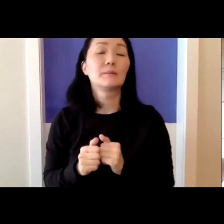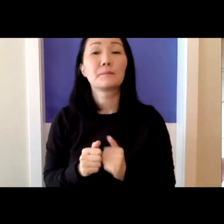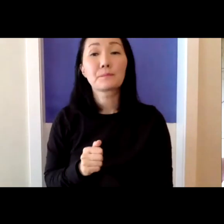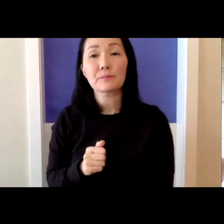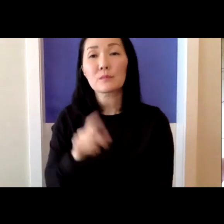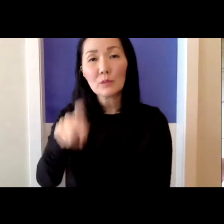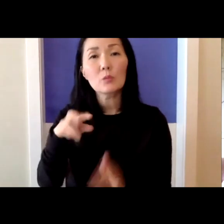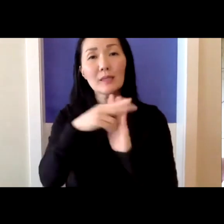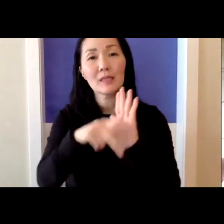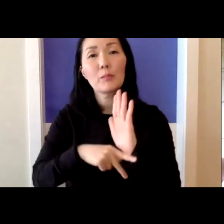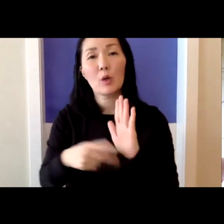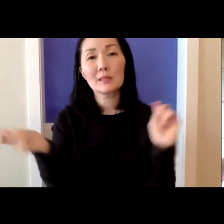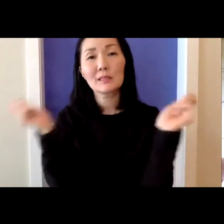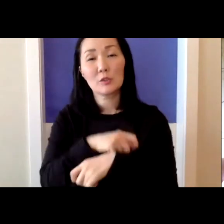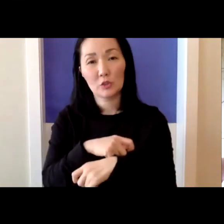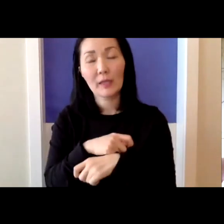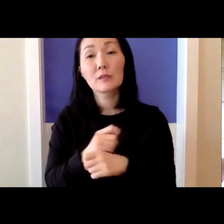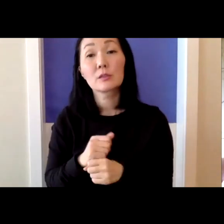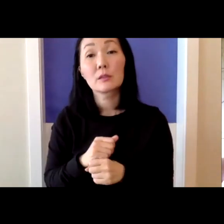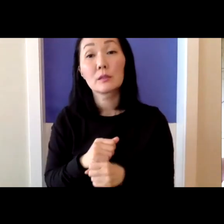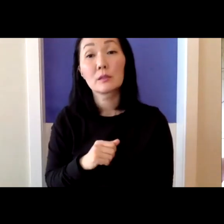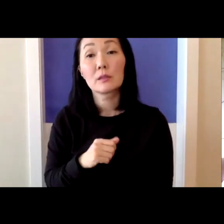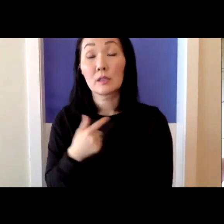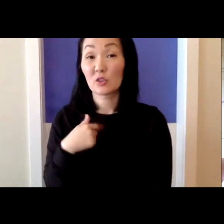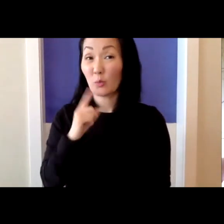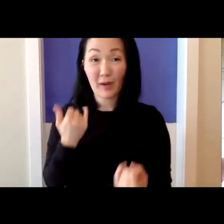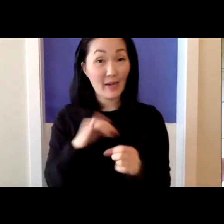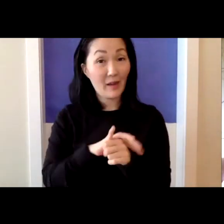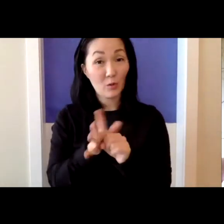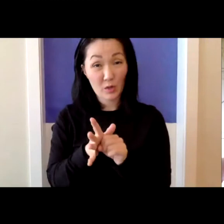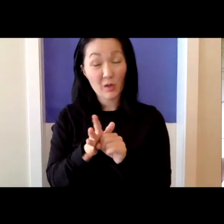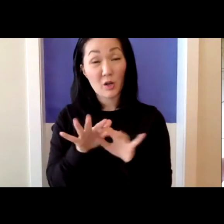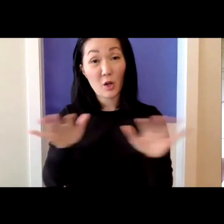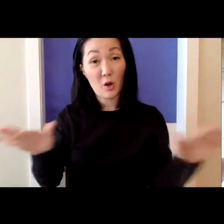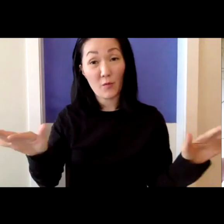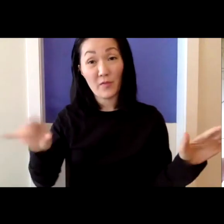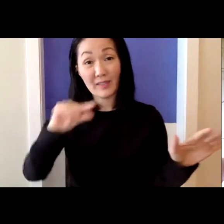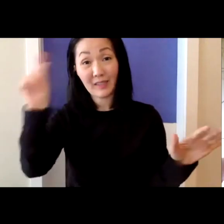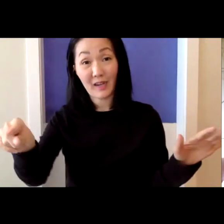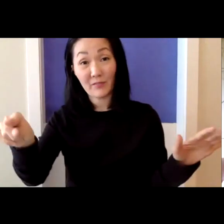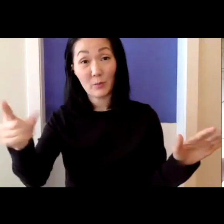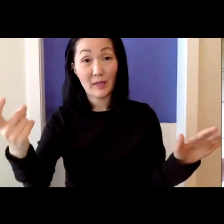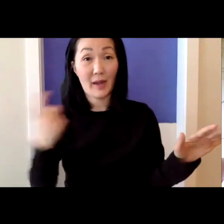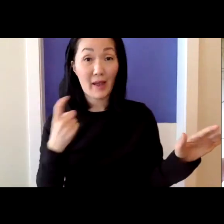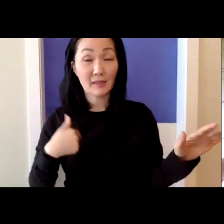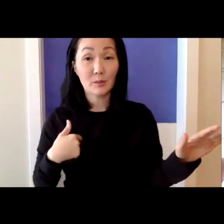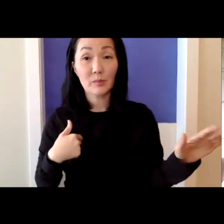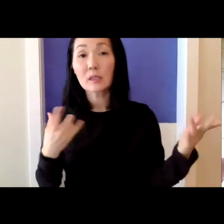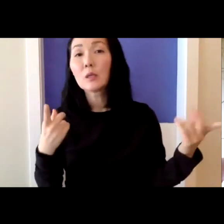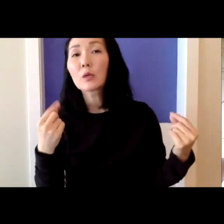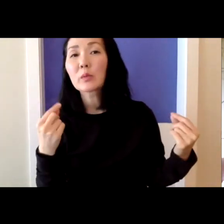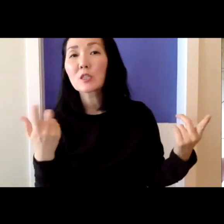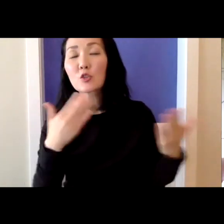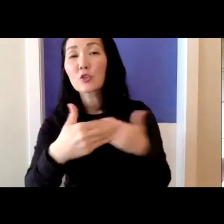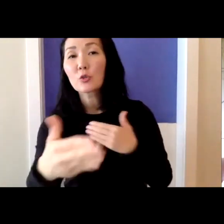change? As said, because of COVID, I've been asked by senior leaders in government what we need to do moving forward, and we're happy to be at the table to